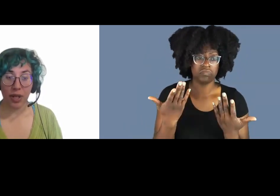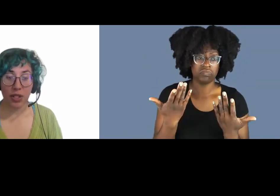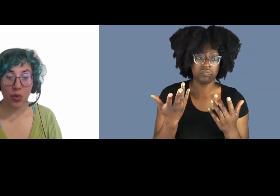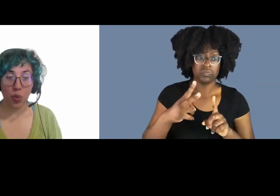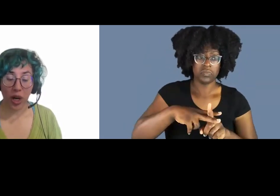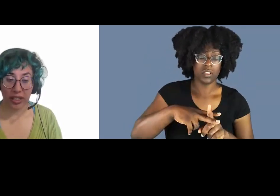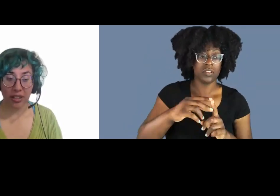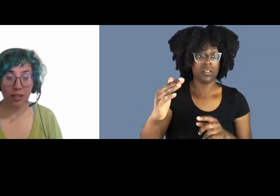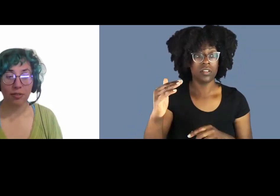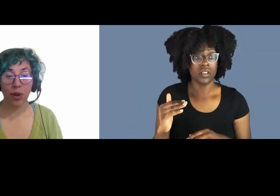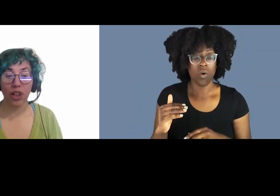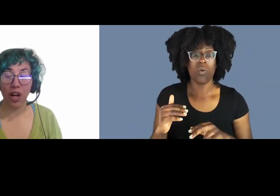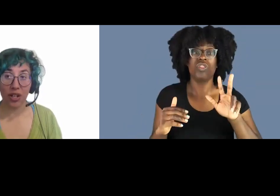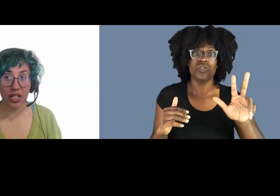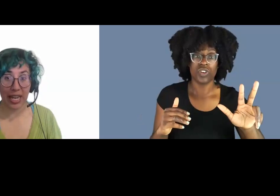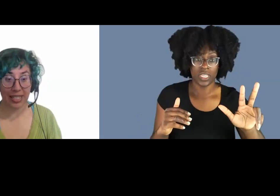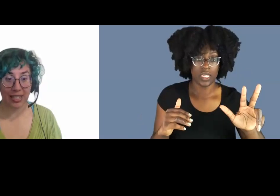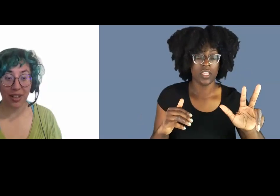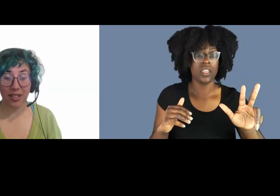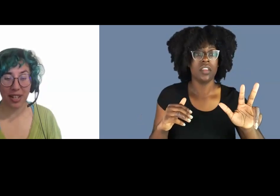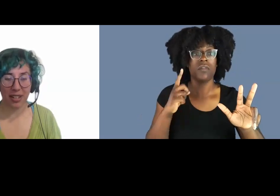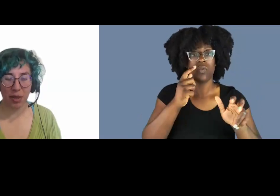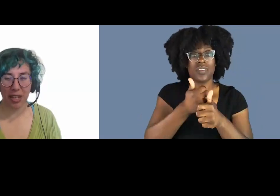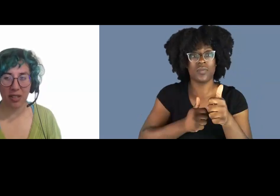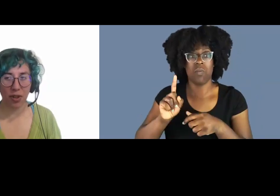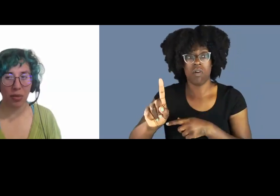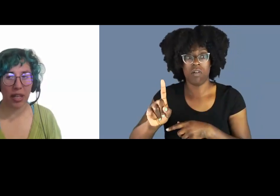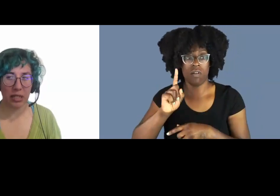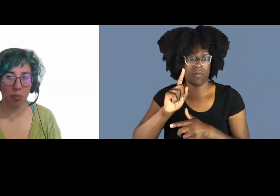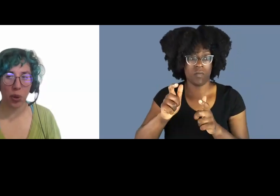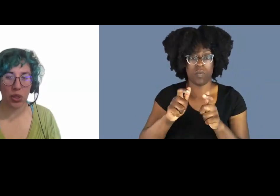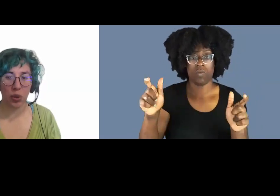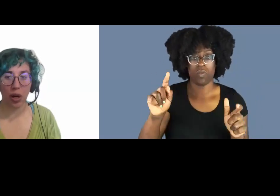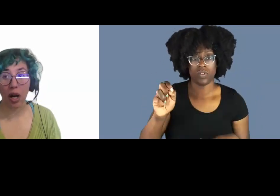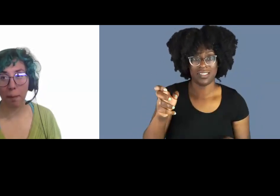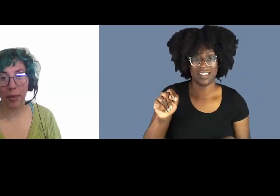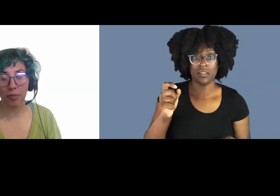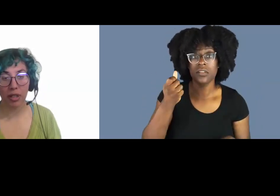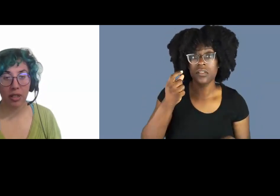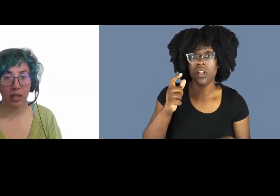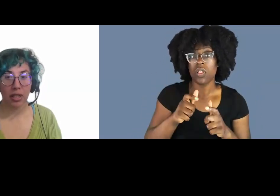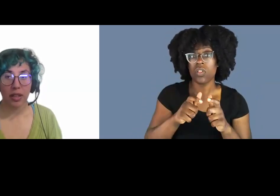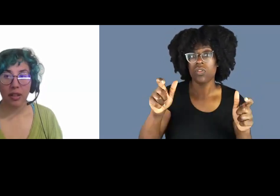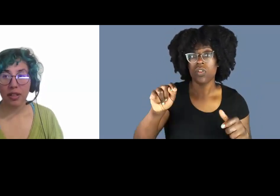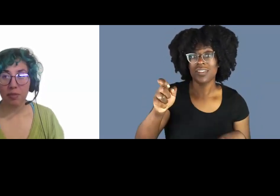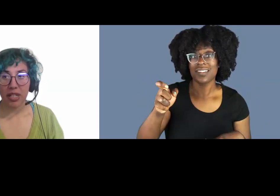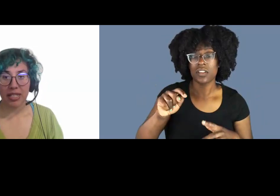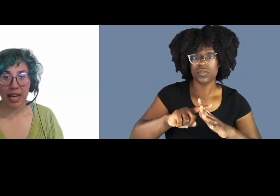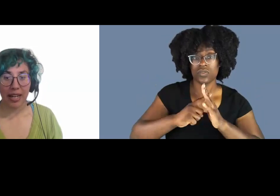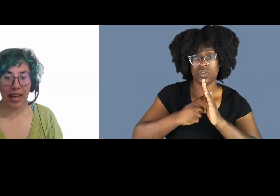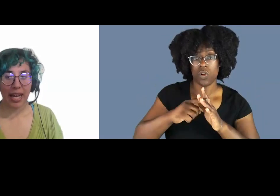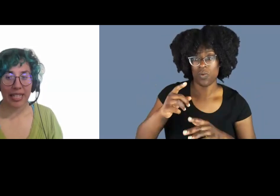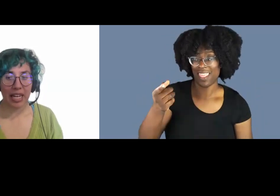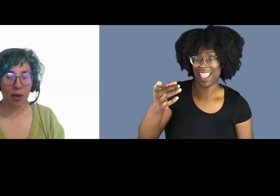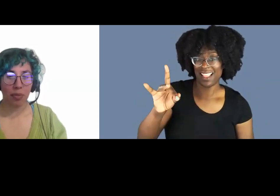And 321 for large text. Large text begins from 18 points or up. This means